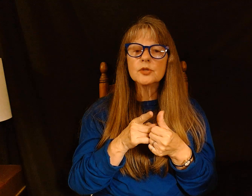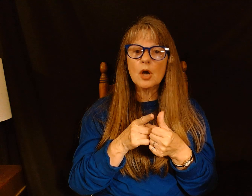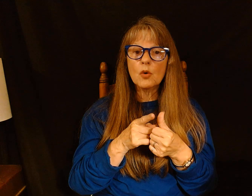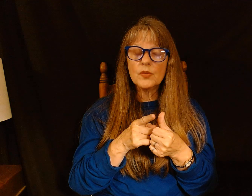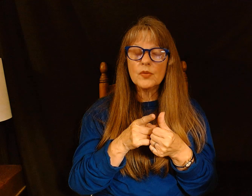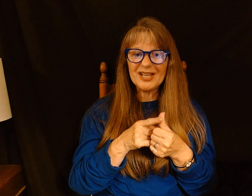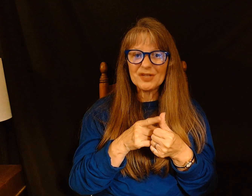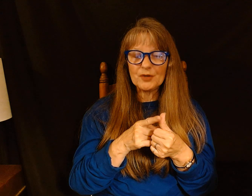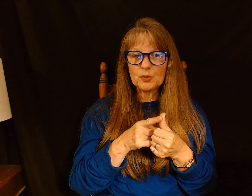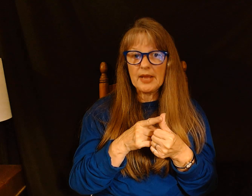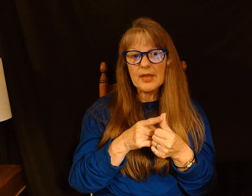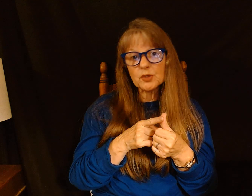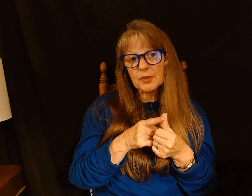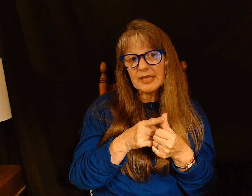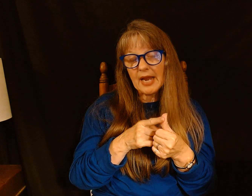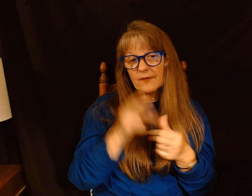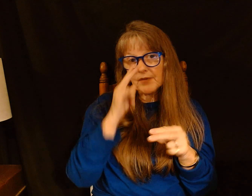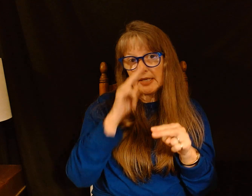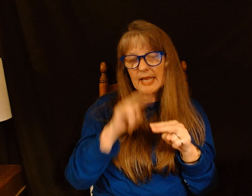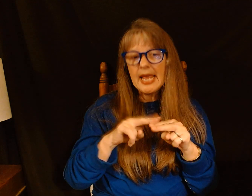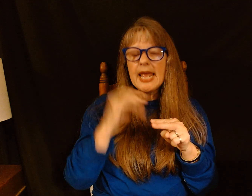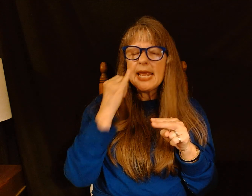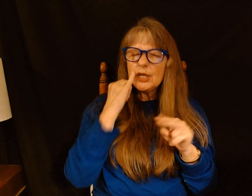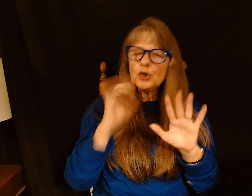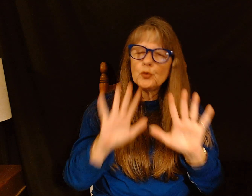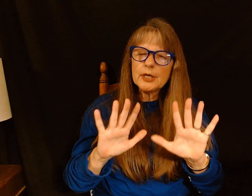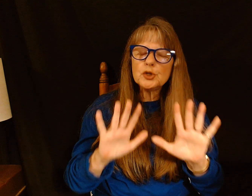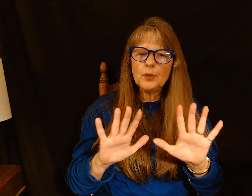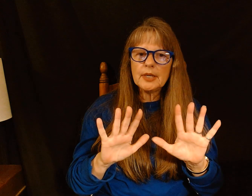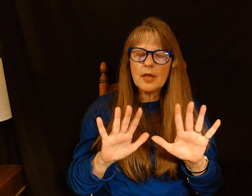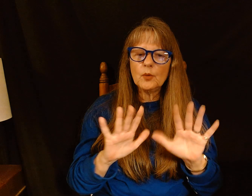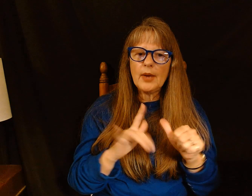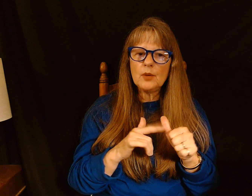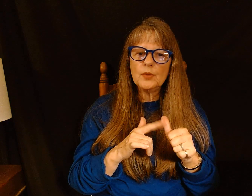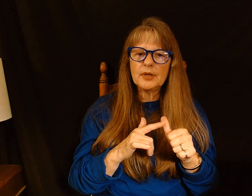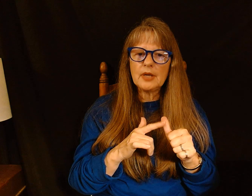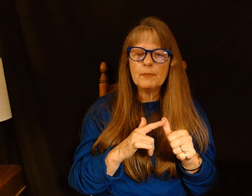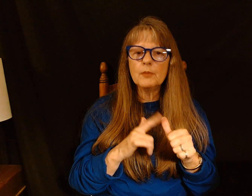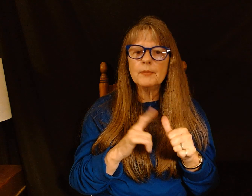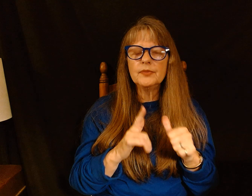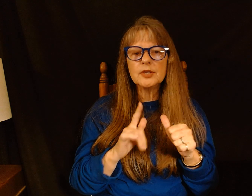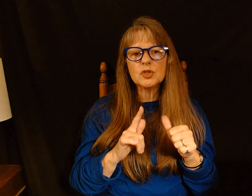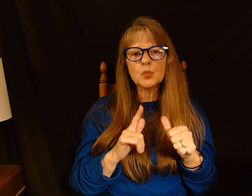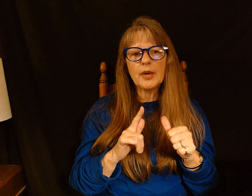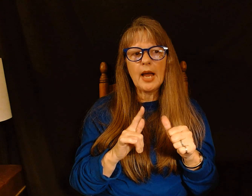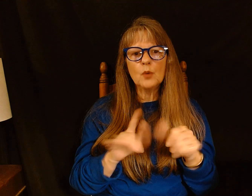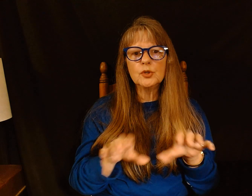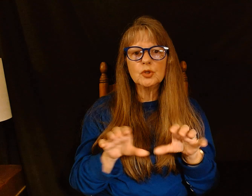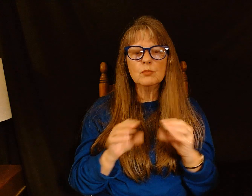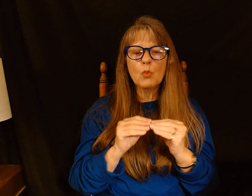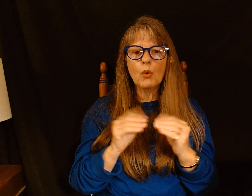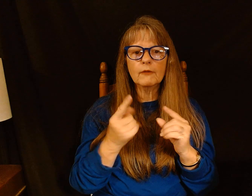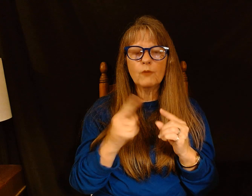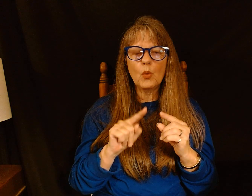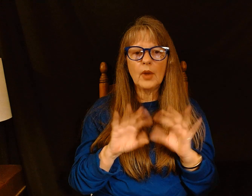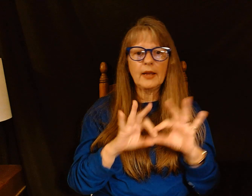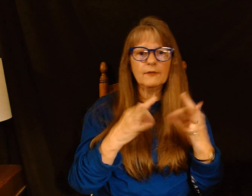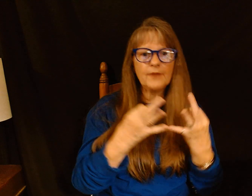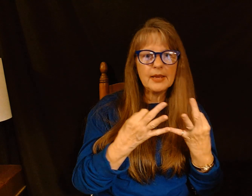So that's the first way, and that's really kind of fun. You could do it another way with a couple, but this is what I would do more for like a family